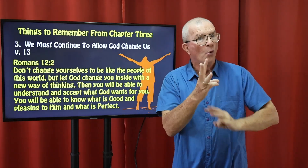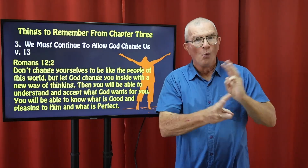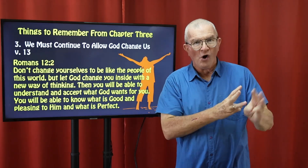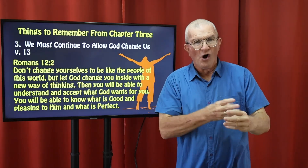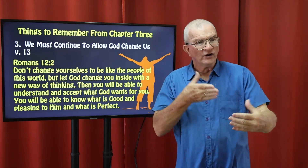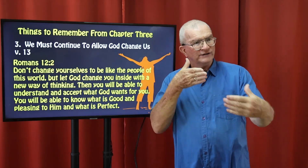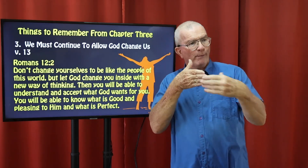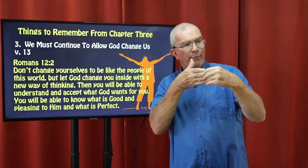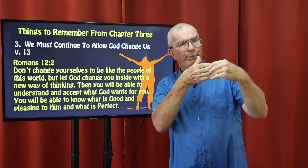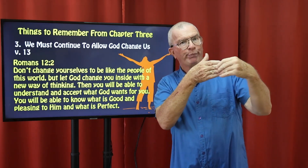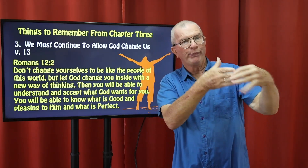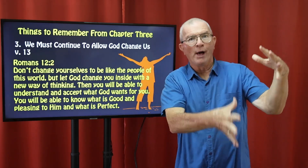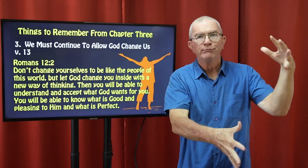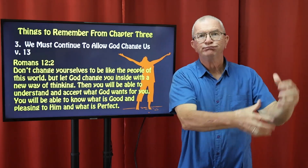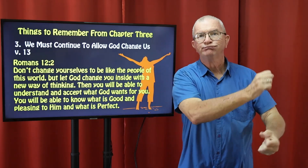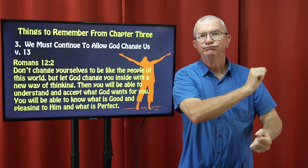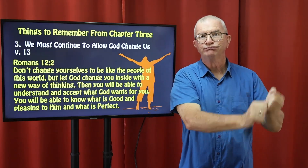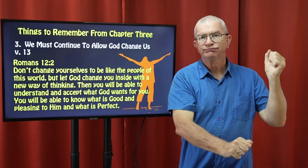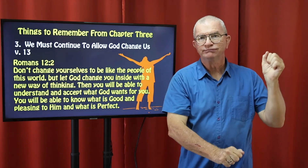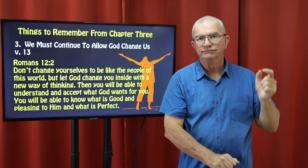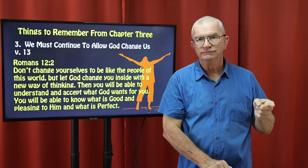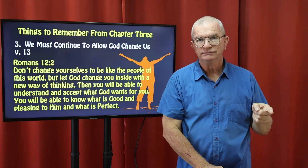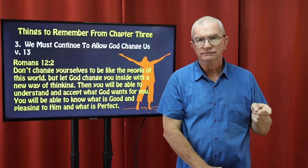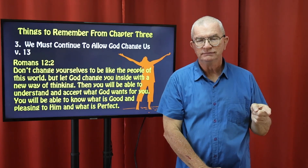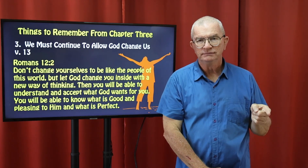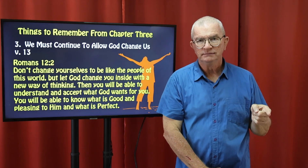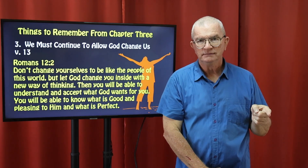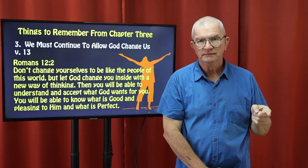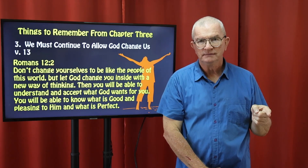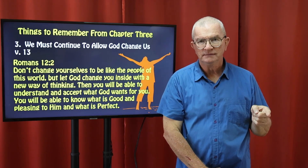Don't be like the world. The world is leading to destruction.